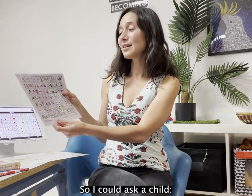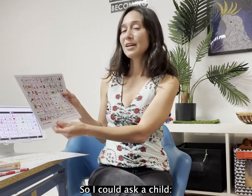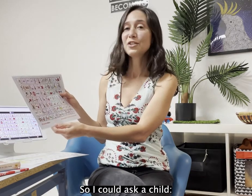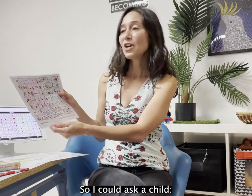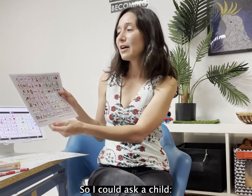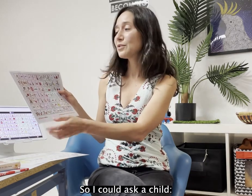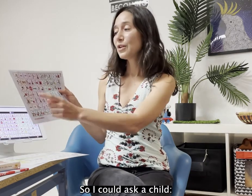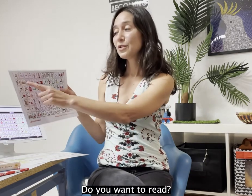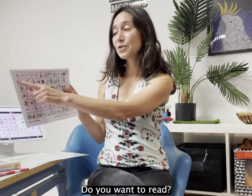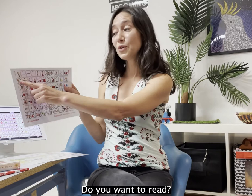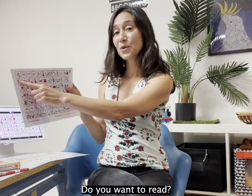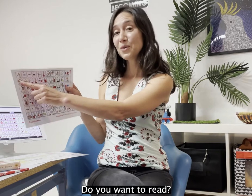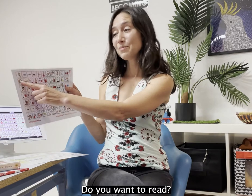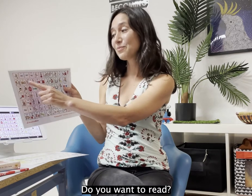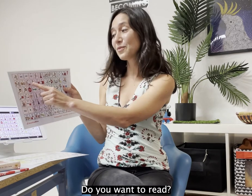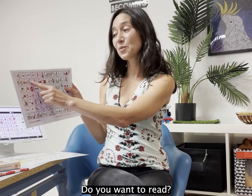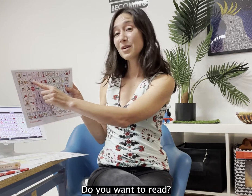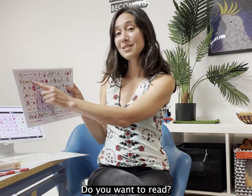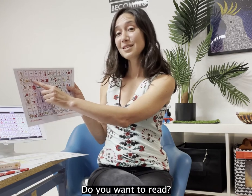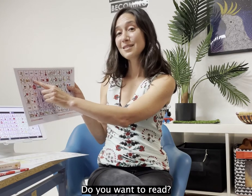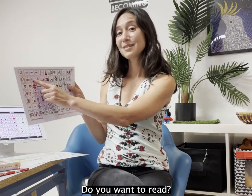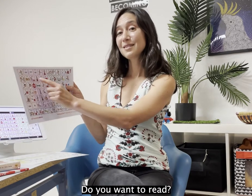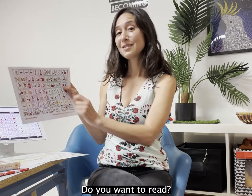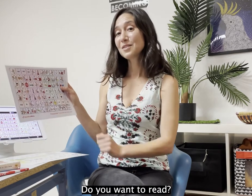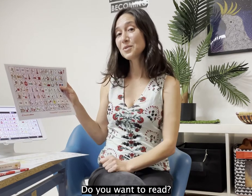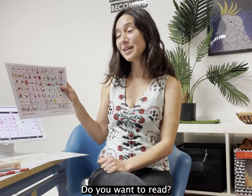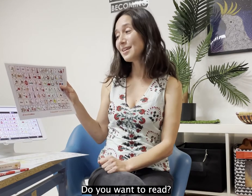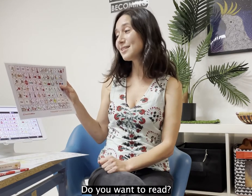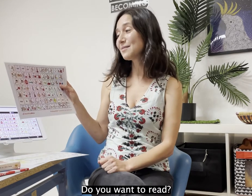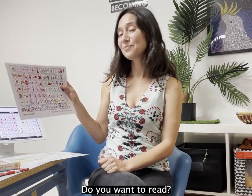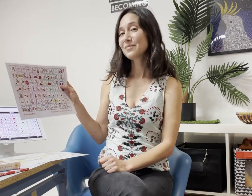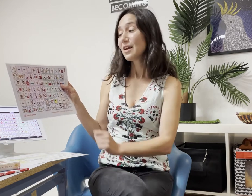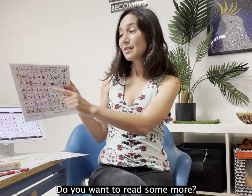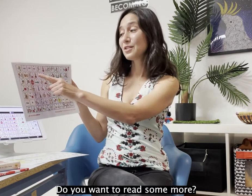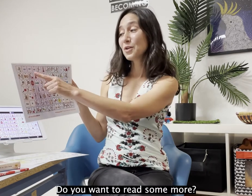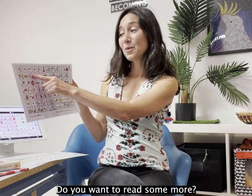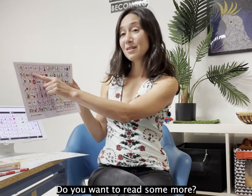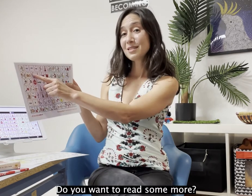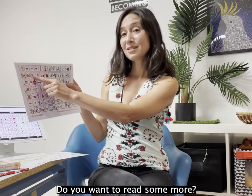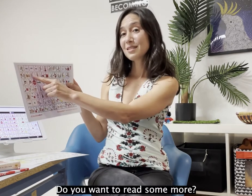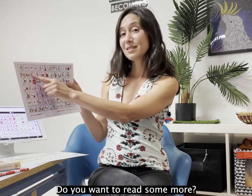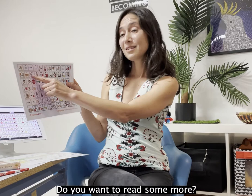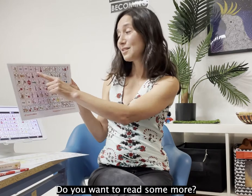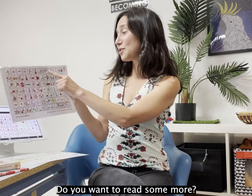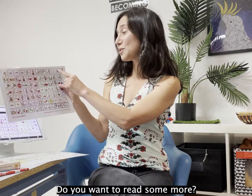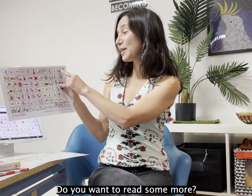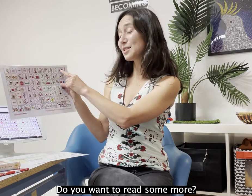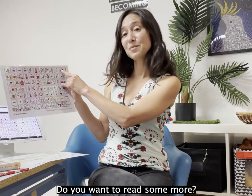a child, do you want to read? Do you want to read some